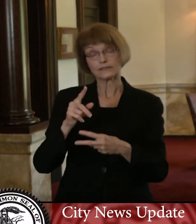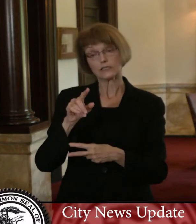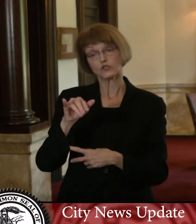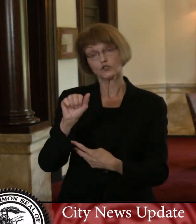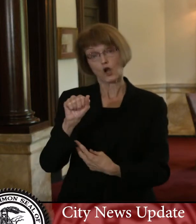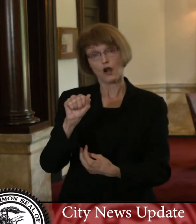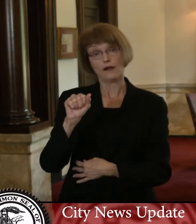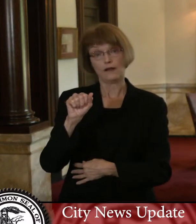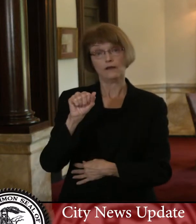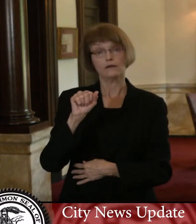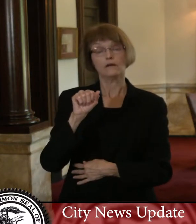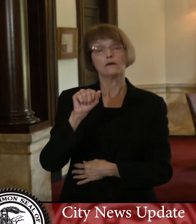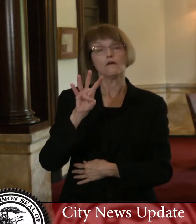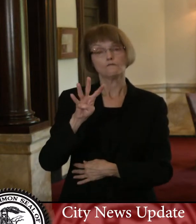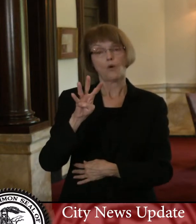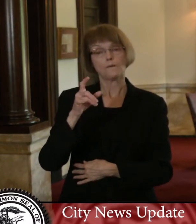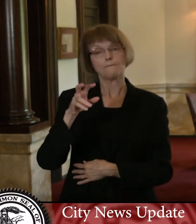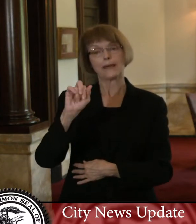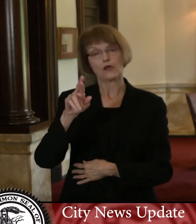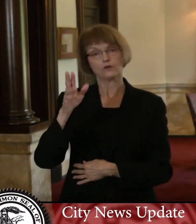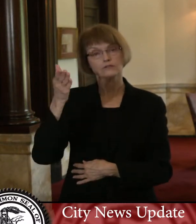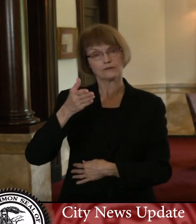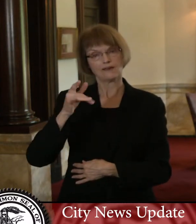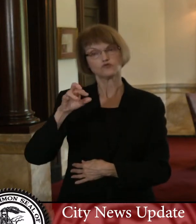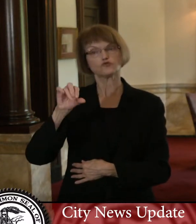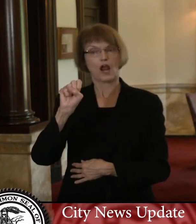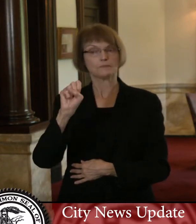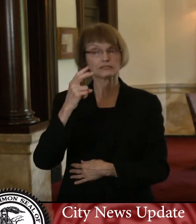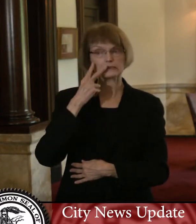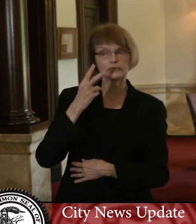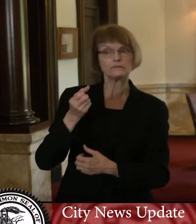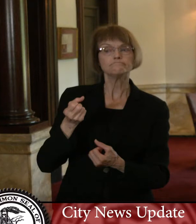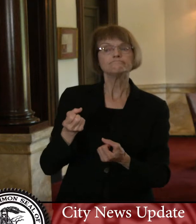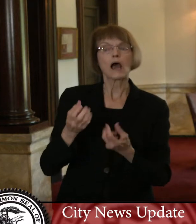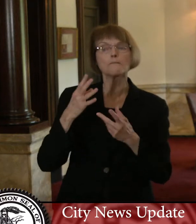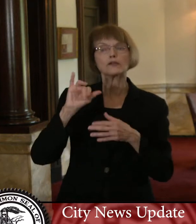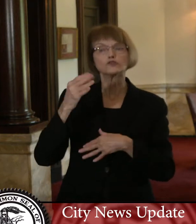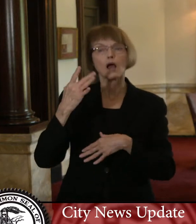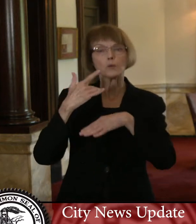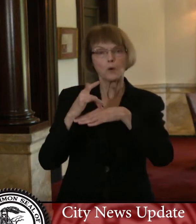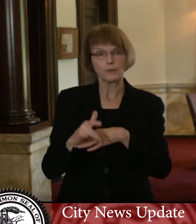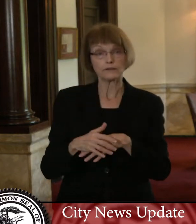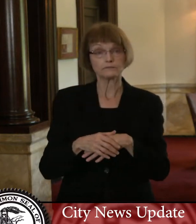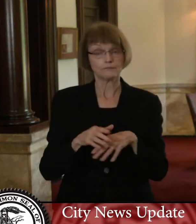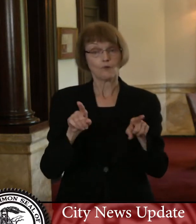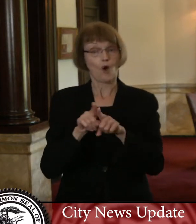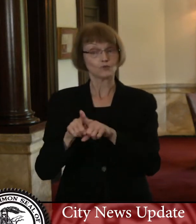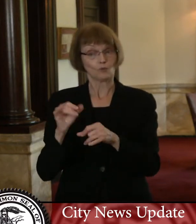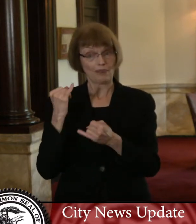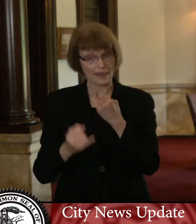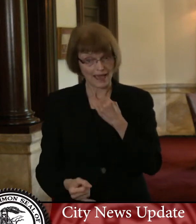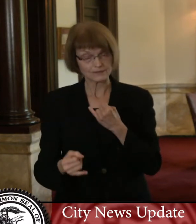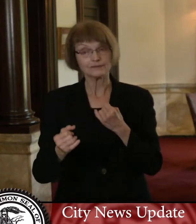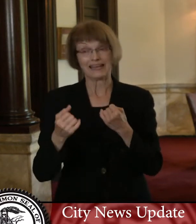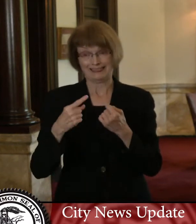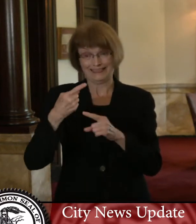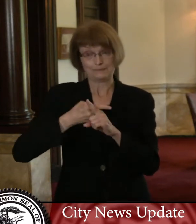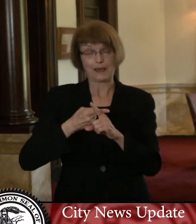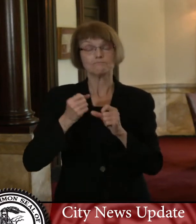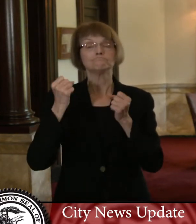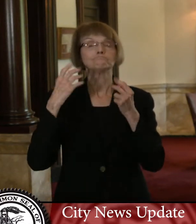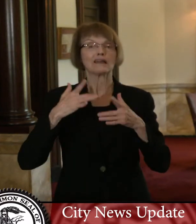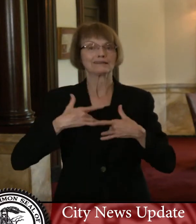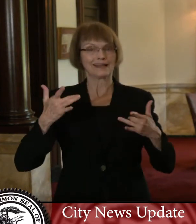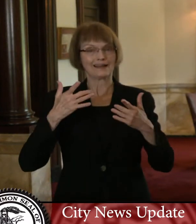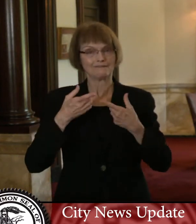tishaura4mayor.com/jobs to see what's still open. And lastly, we have some exciting events coming up this month. This Sunday, I'll be